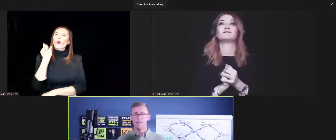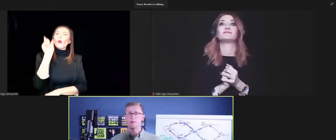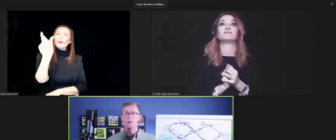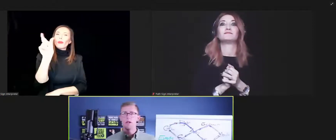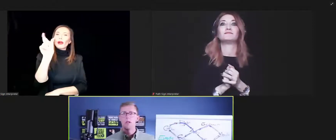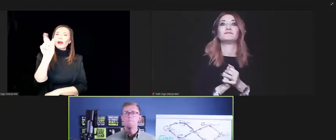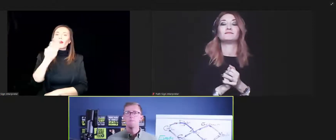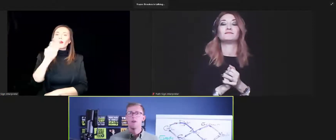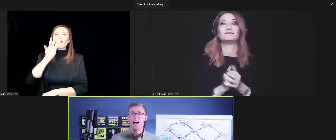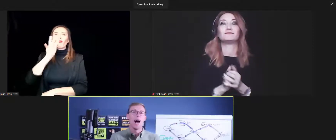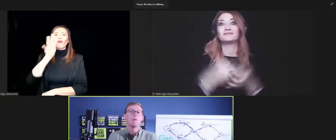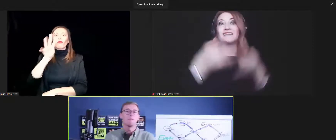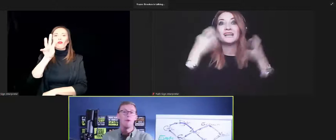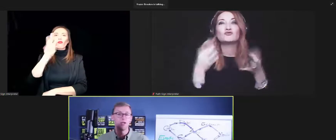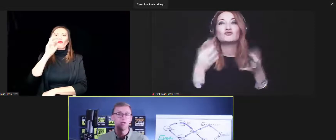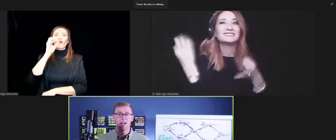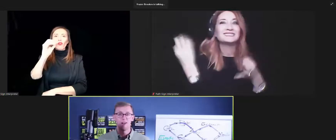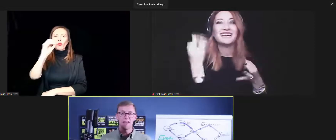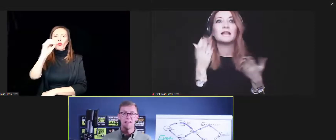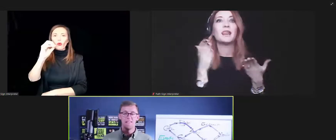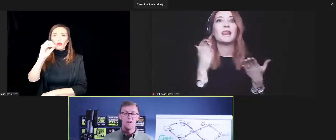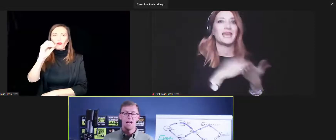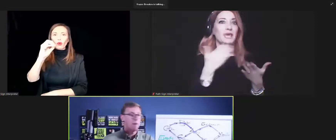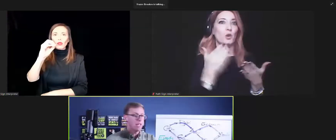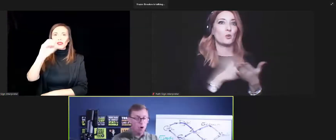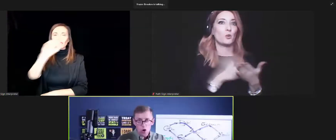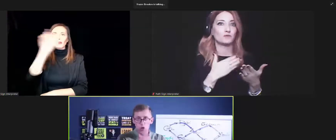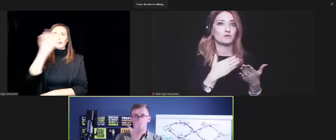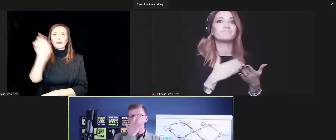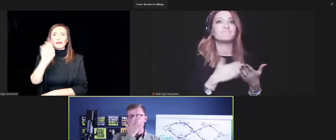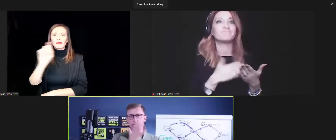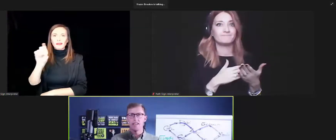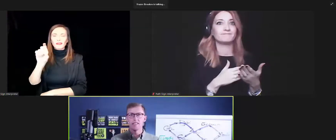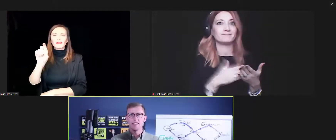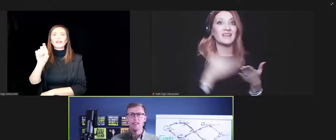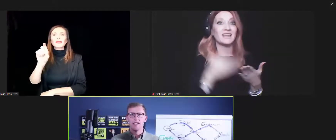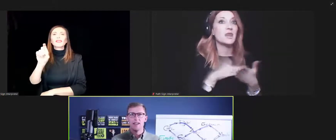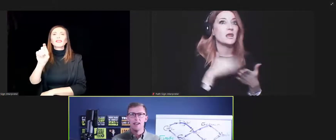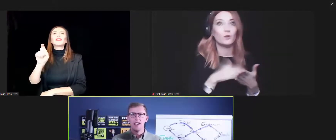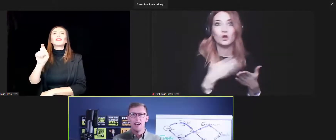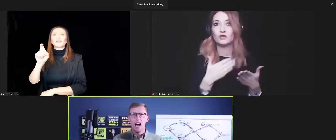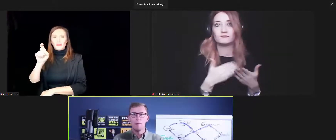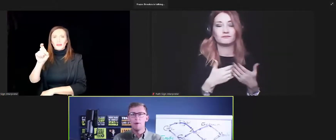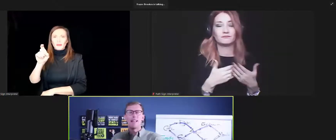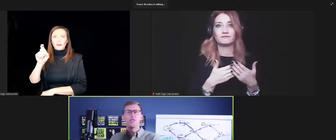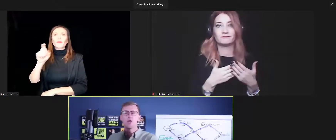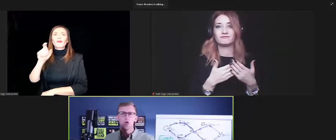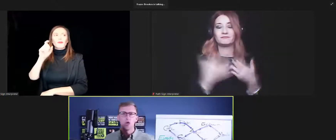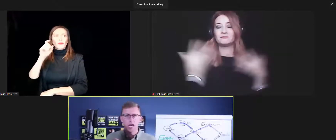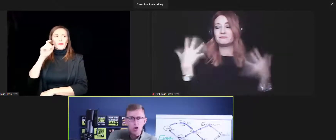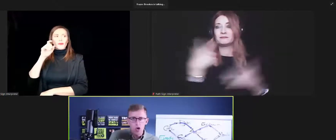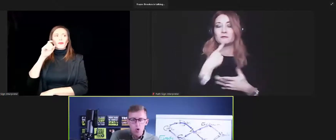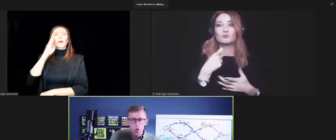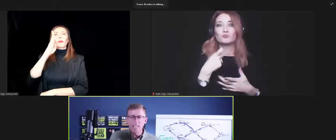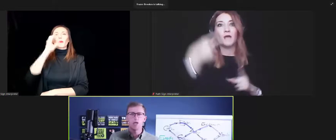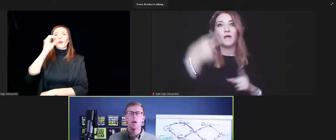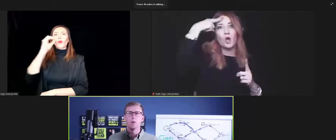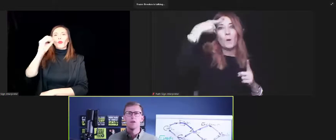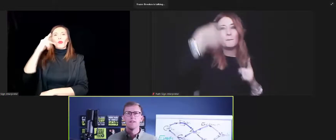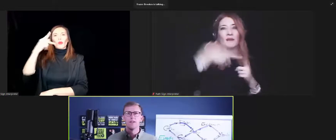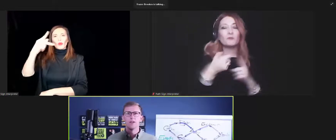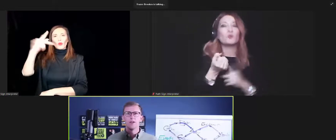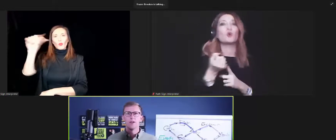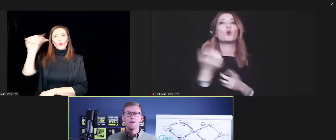personal development. How many books are you going to read? How many courses are you going to attend? How many mentors are you going to tune